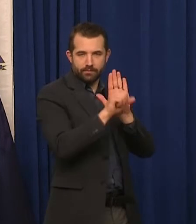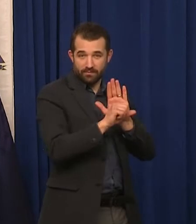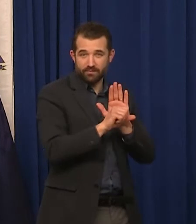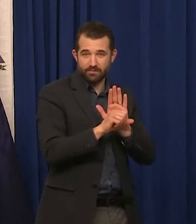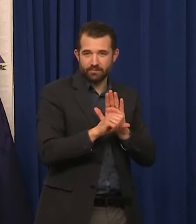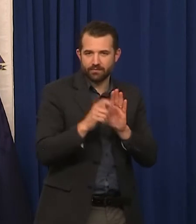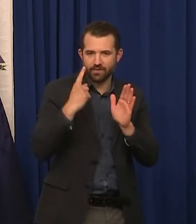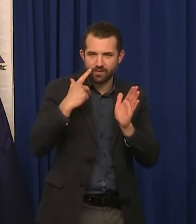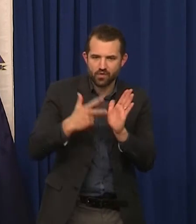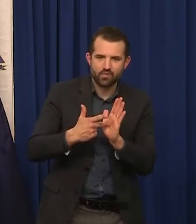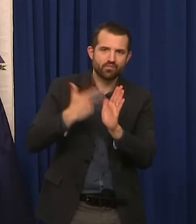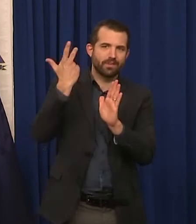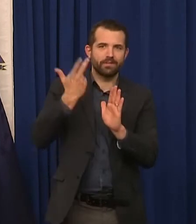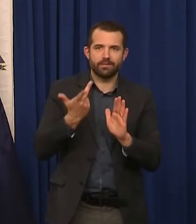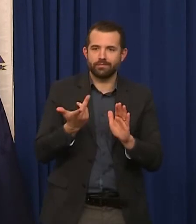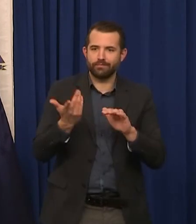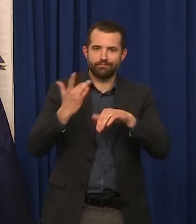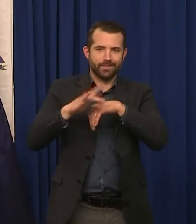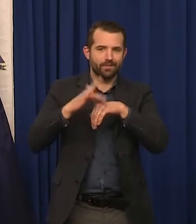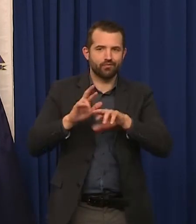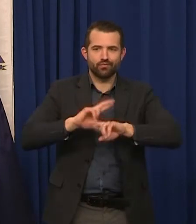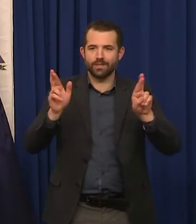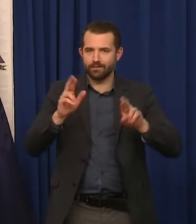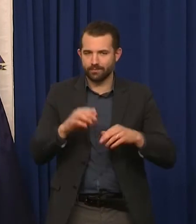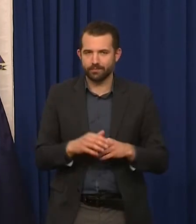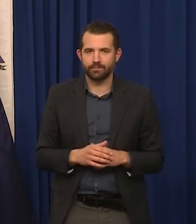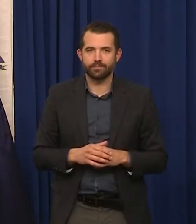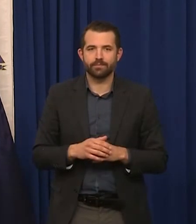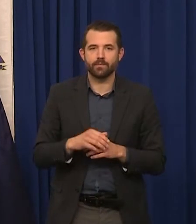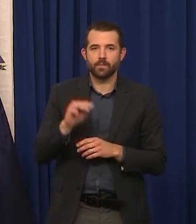I'd like to turn next to Michael Fern from the Maine Edge.